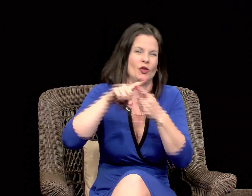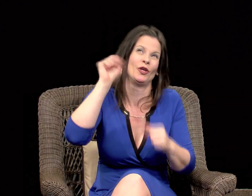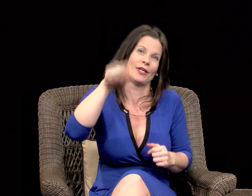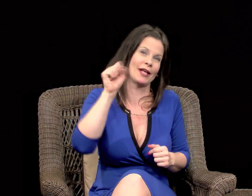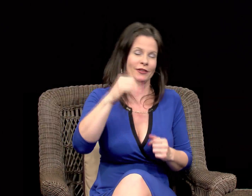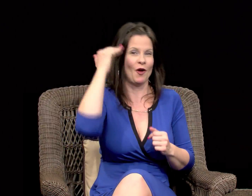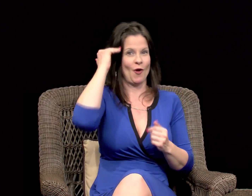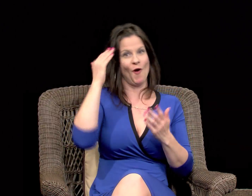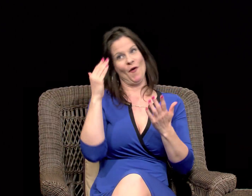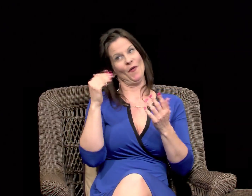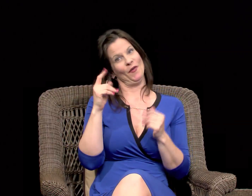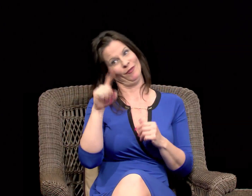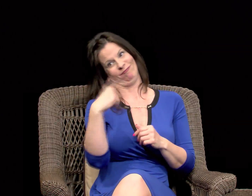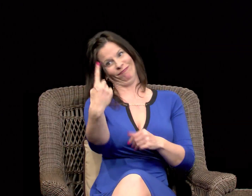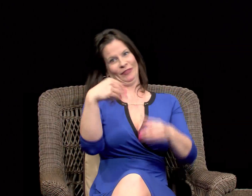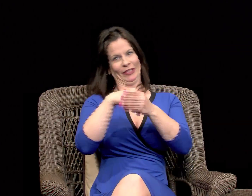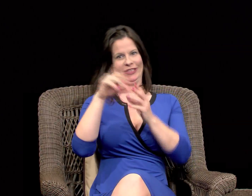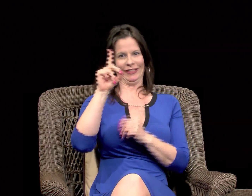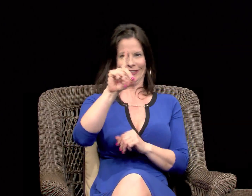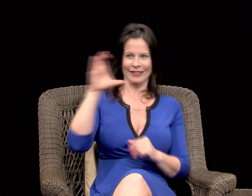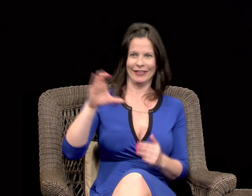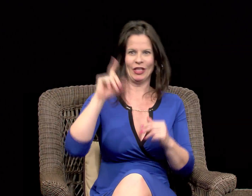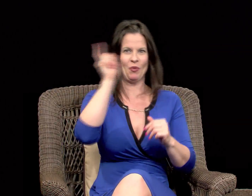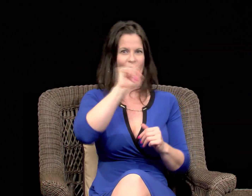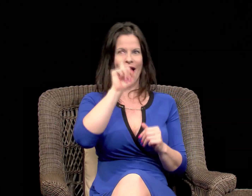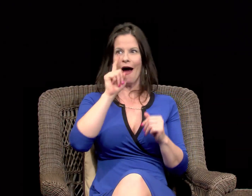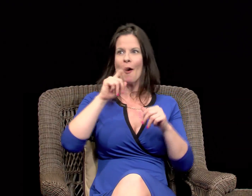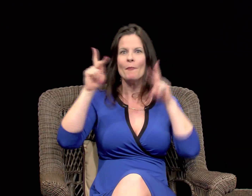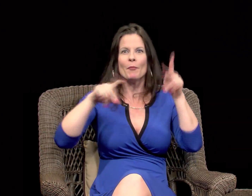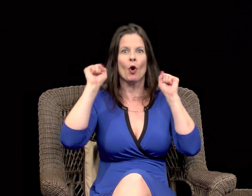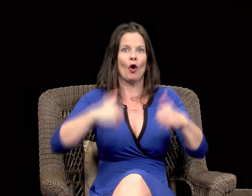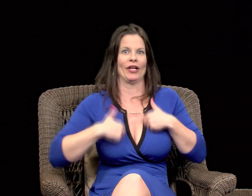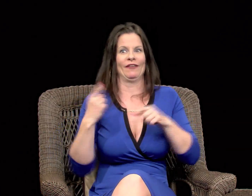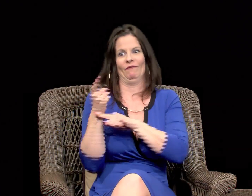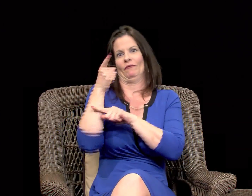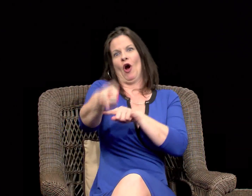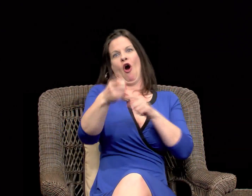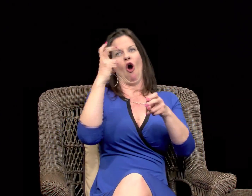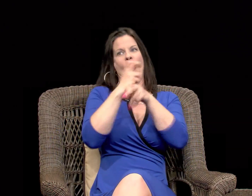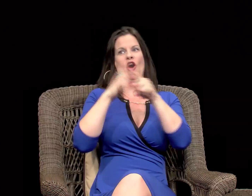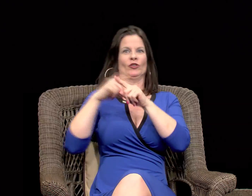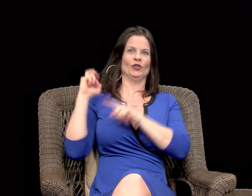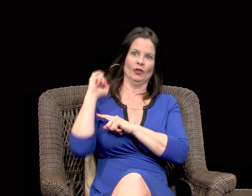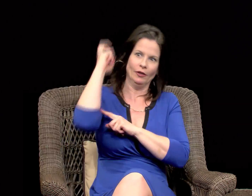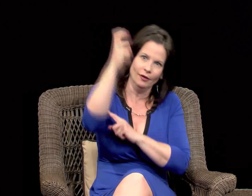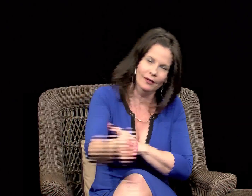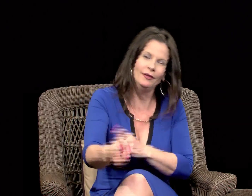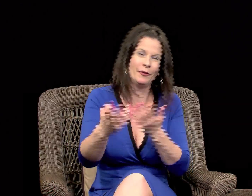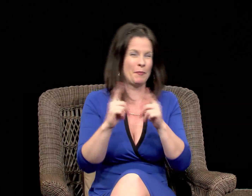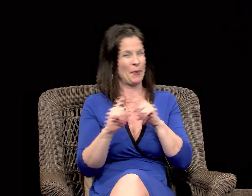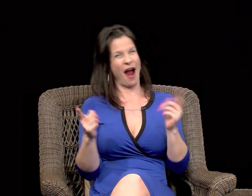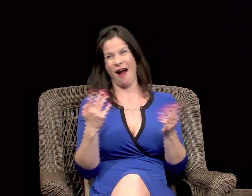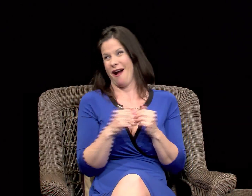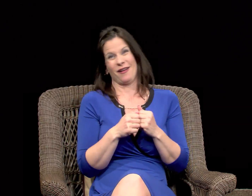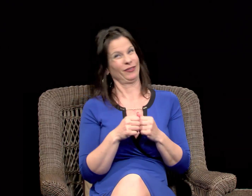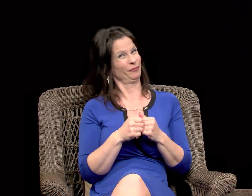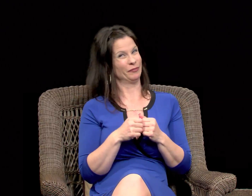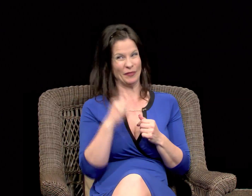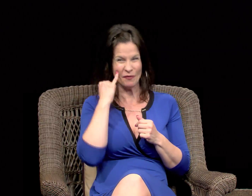best things that I can say to go. And that's in Washington, D.C. Even though people may live far, maybe a commute.